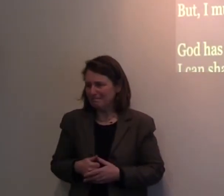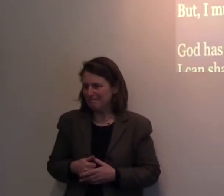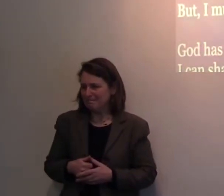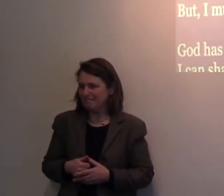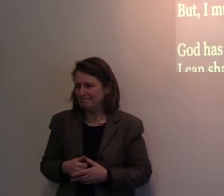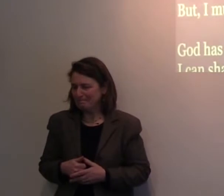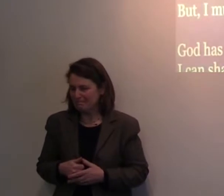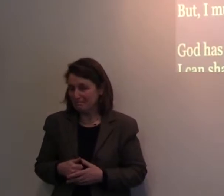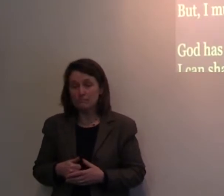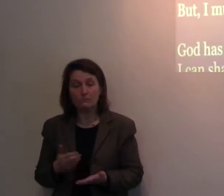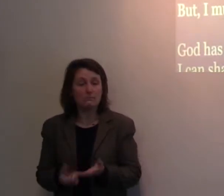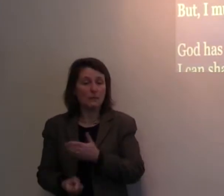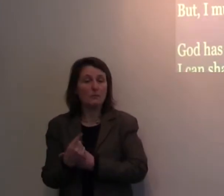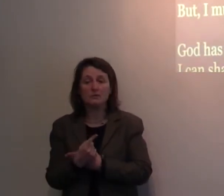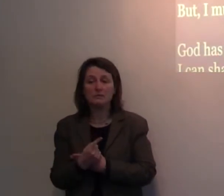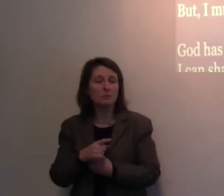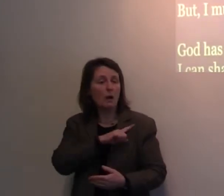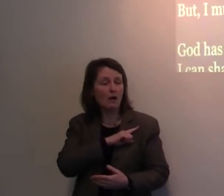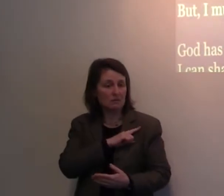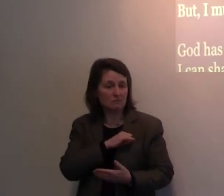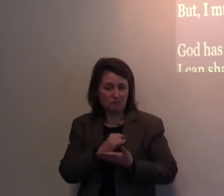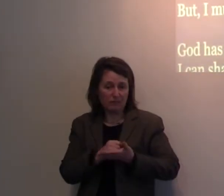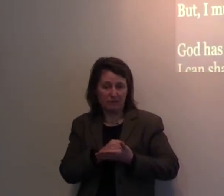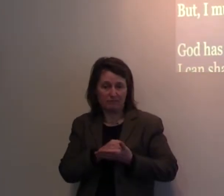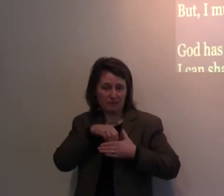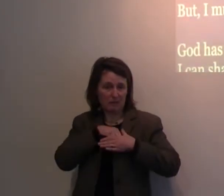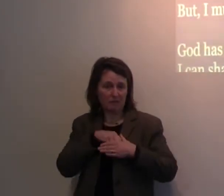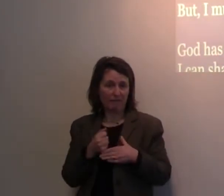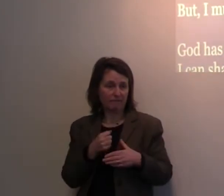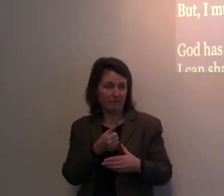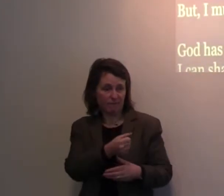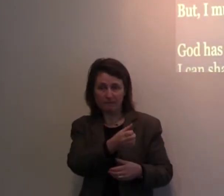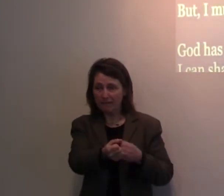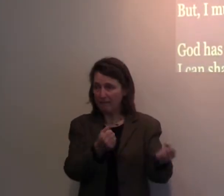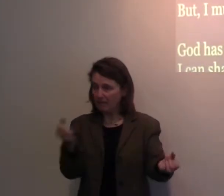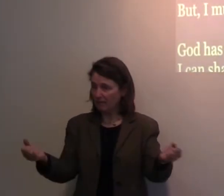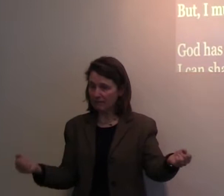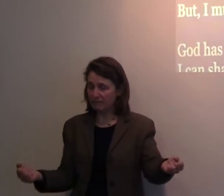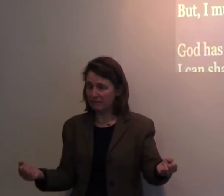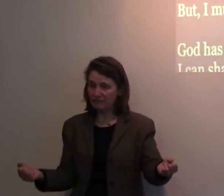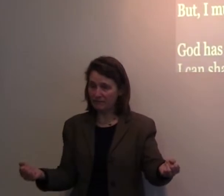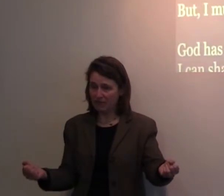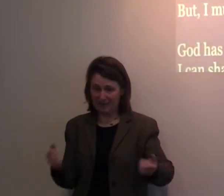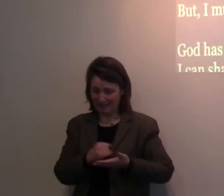We will upset each other because we still have sin in our hearts.